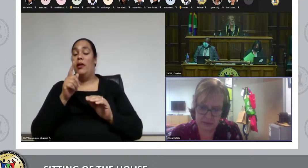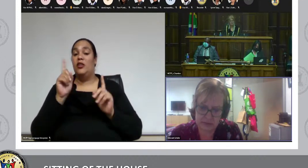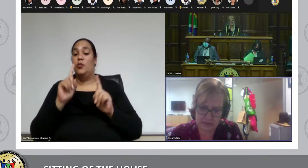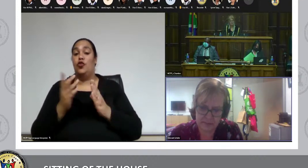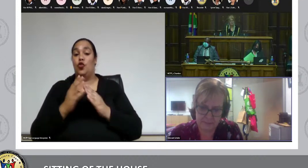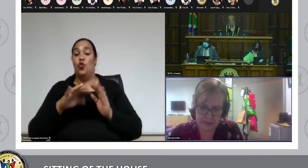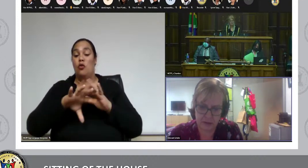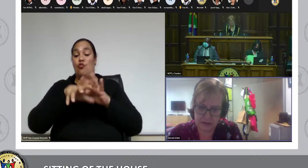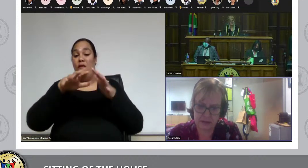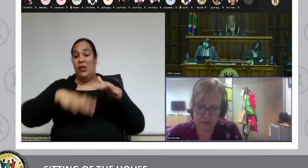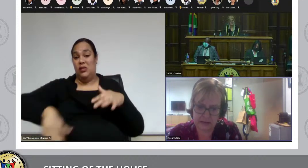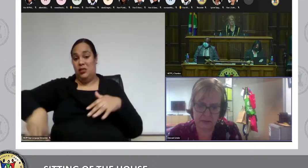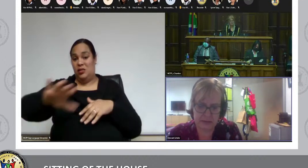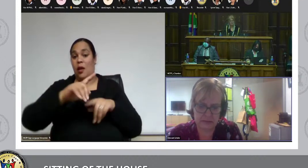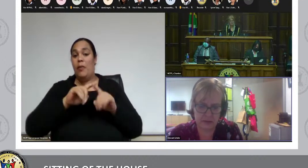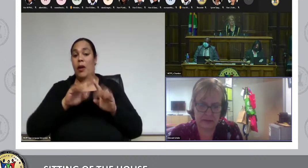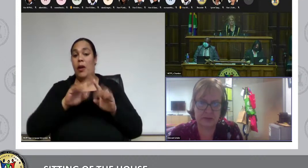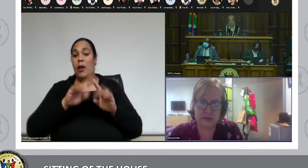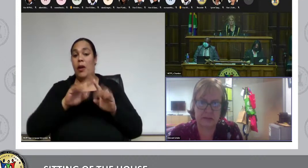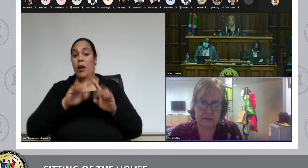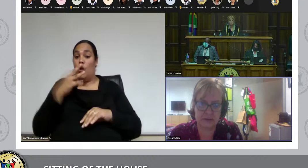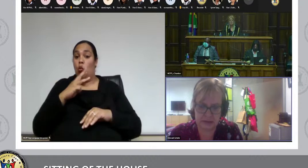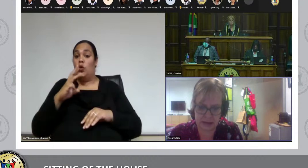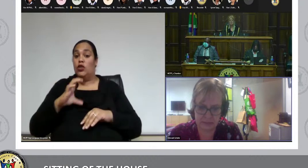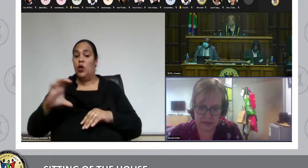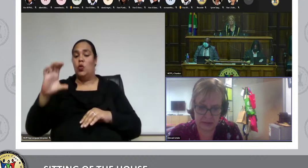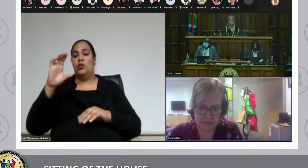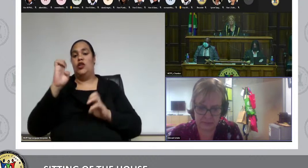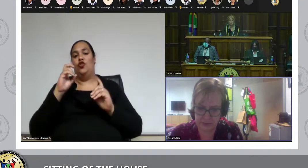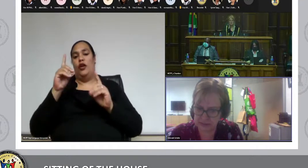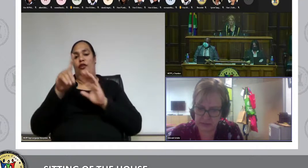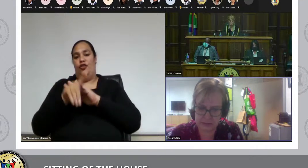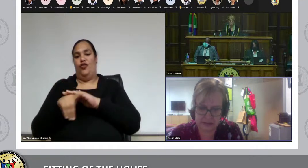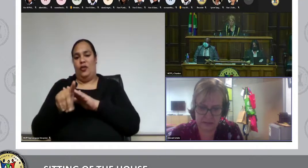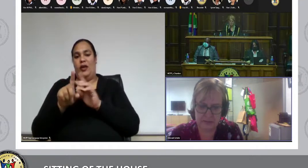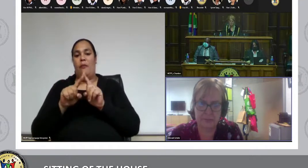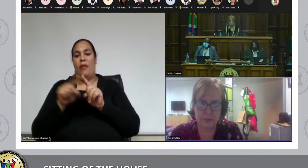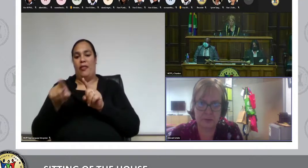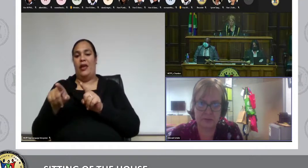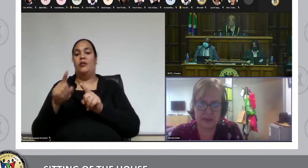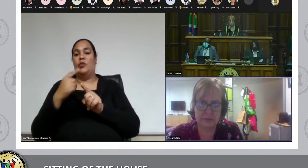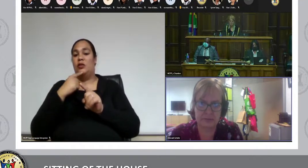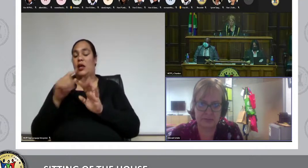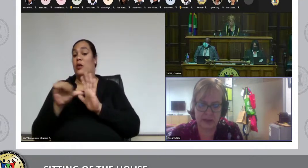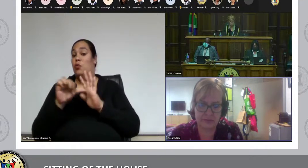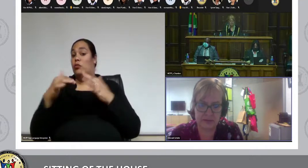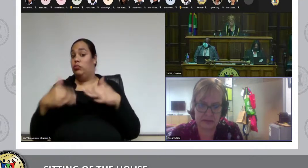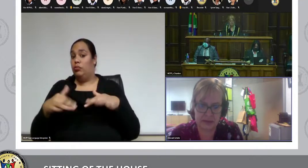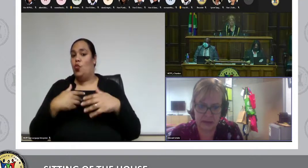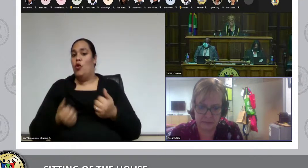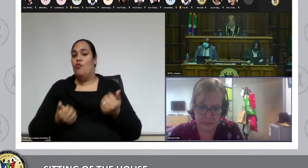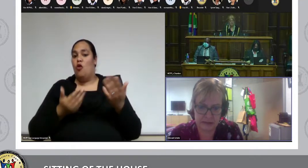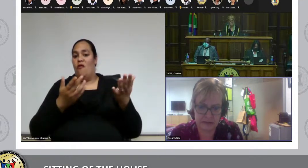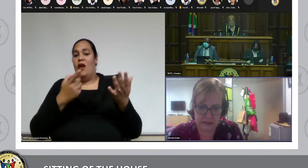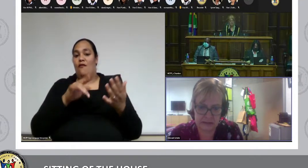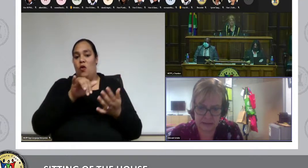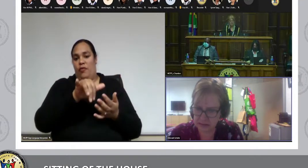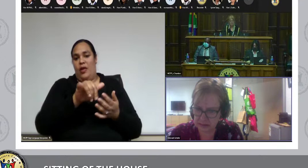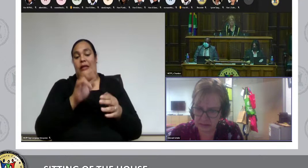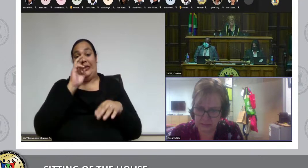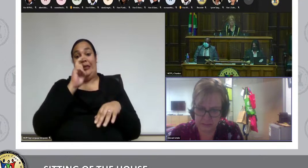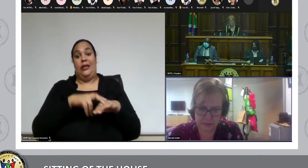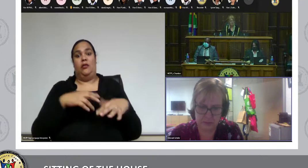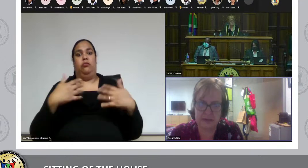entire province, but only 3 in the West Coast Education District. And we thus felt that it was extremely important that we provide for this much